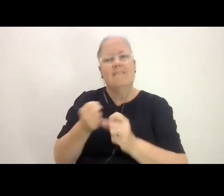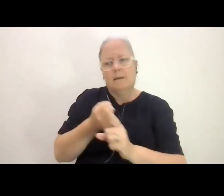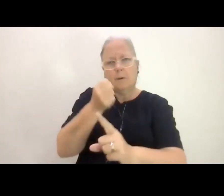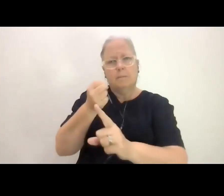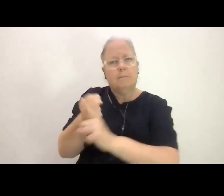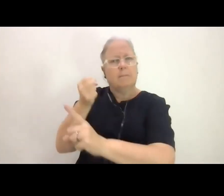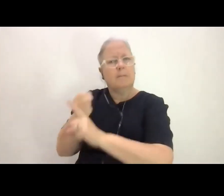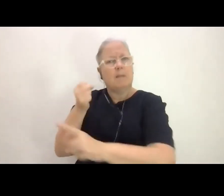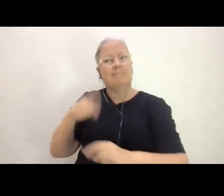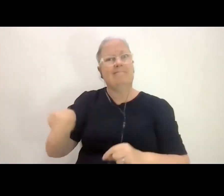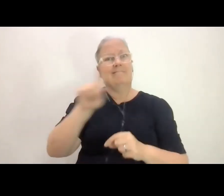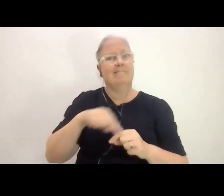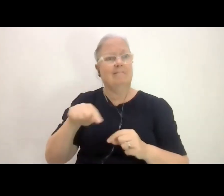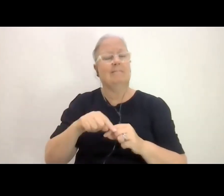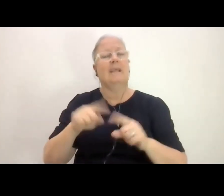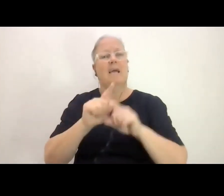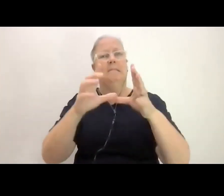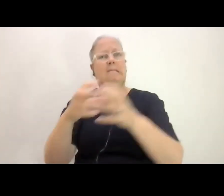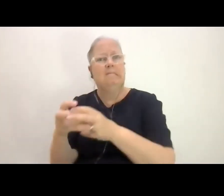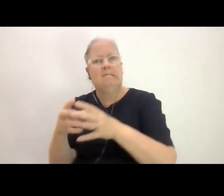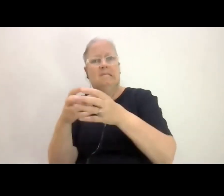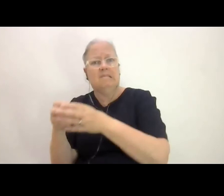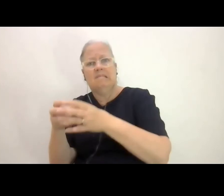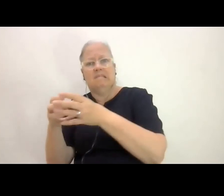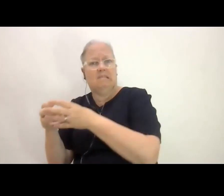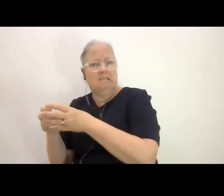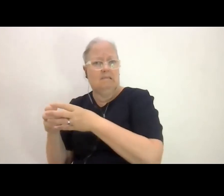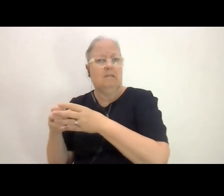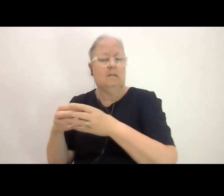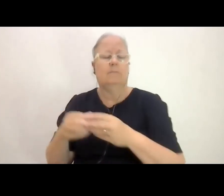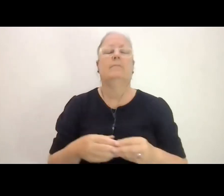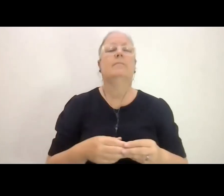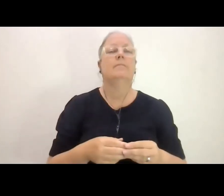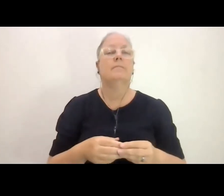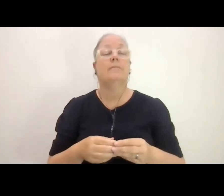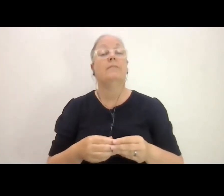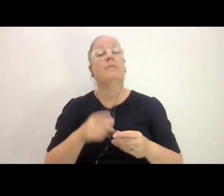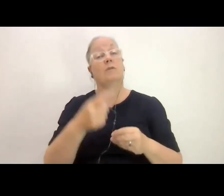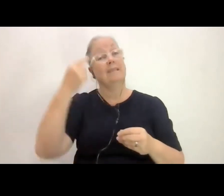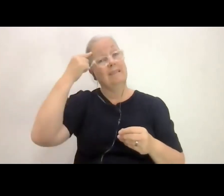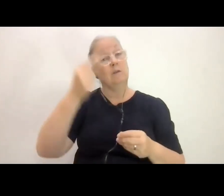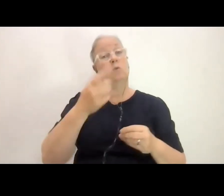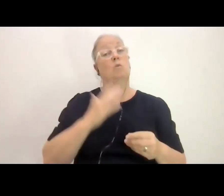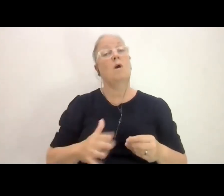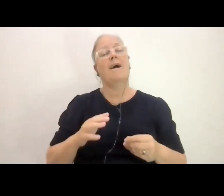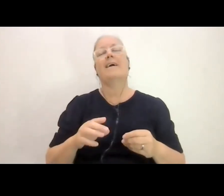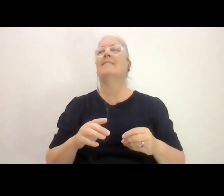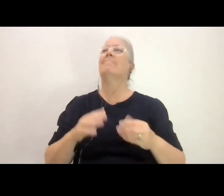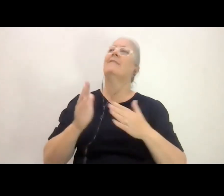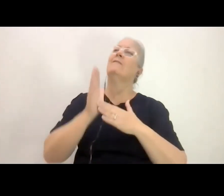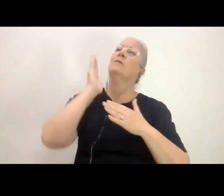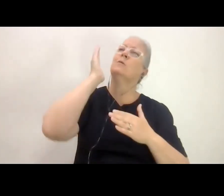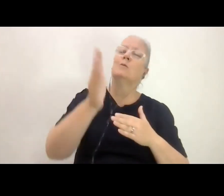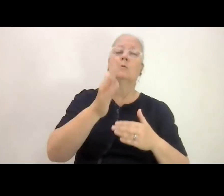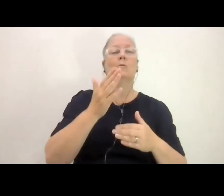by this pandemic and its secondary impacts. And if we want to envision a future where everyone will have access to affordable